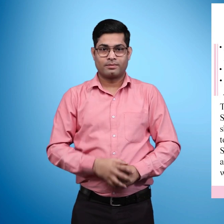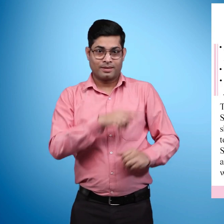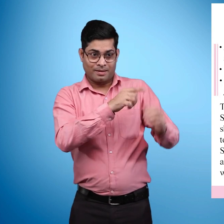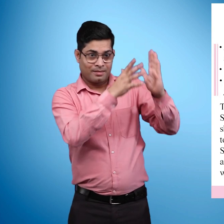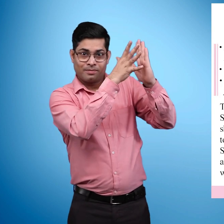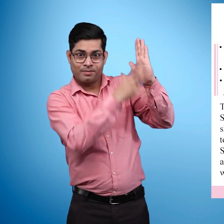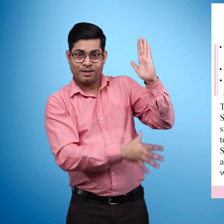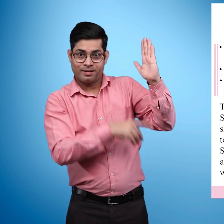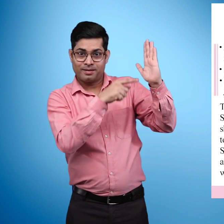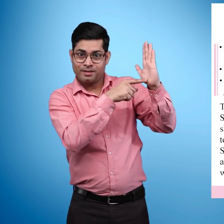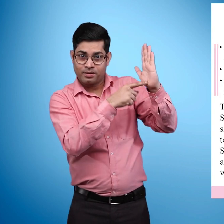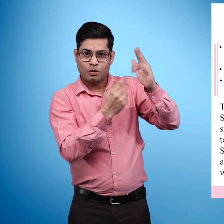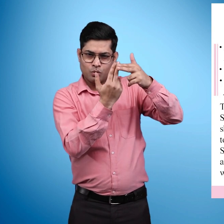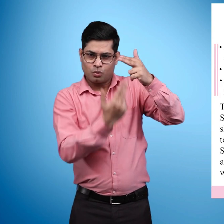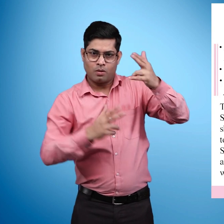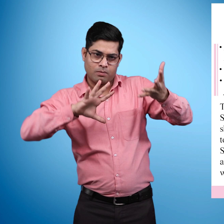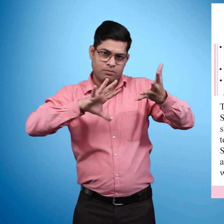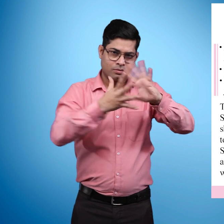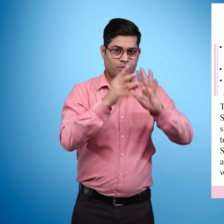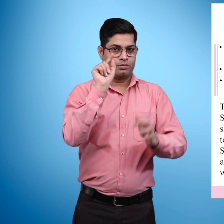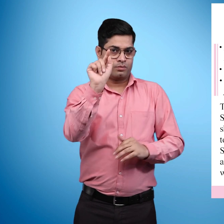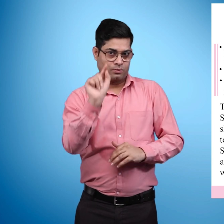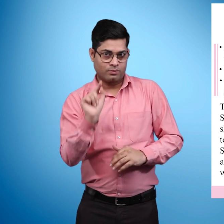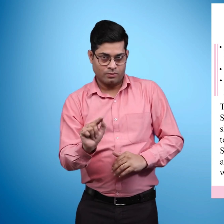The synopsis for the first part of the story.